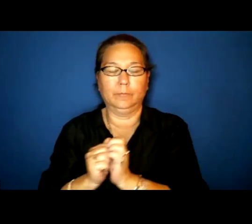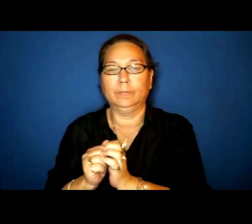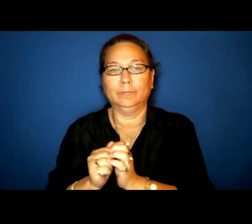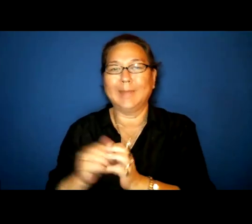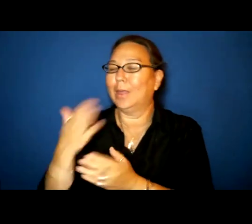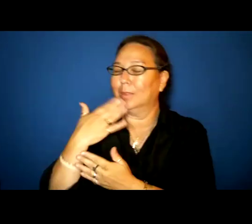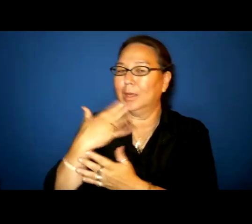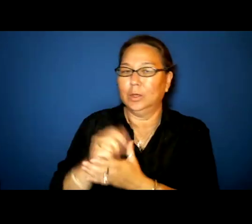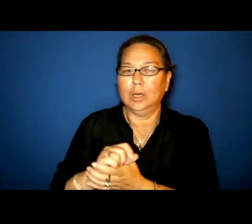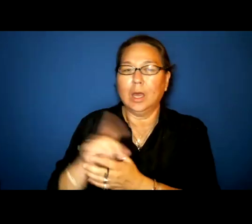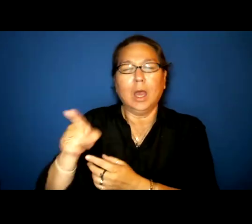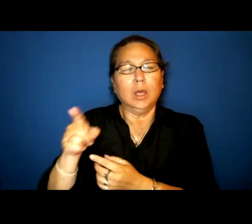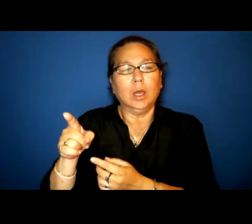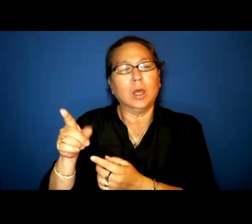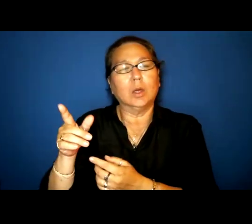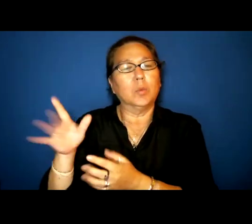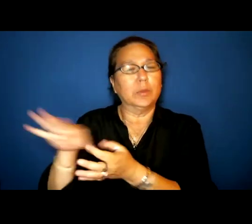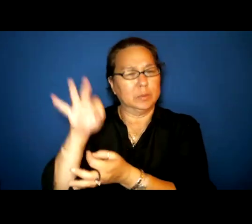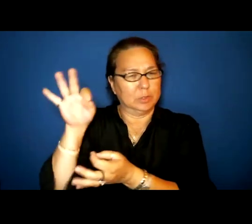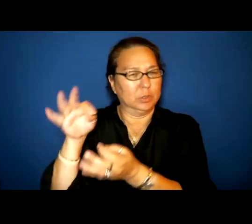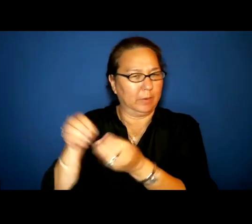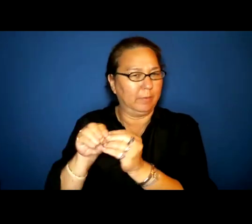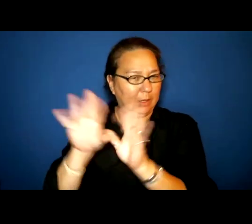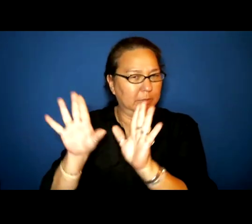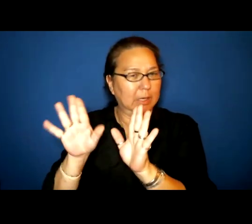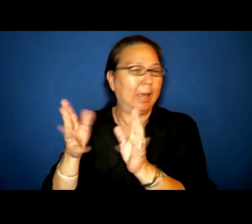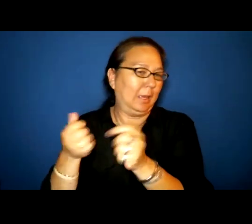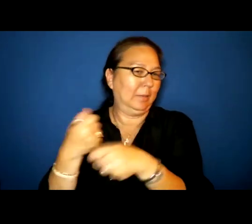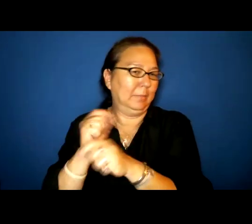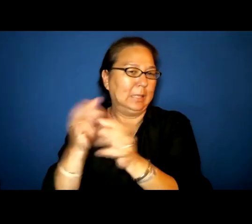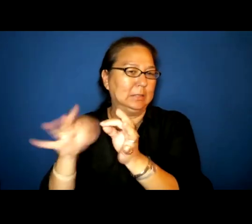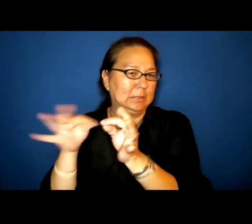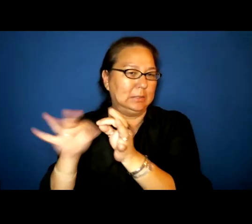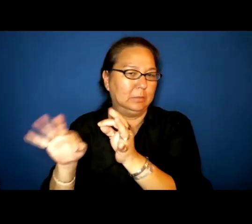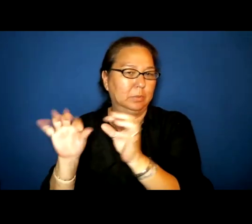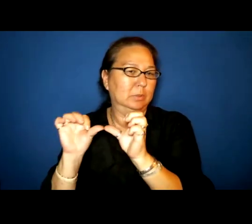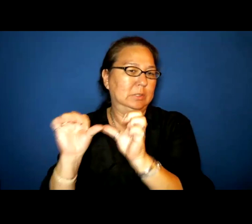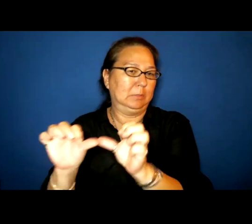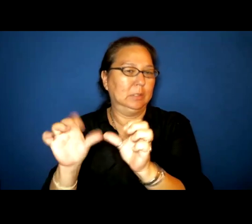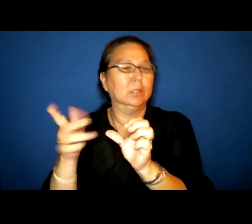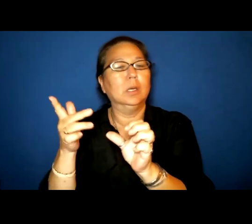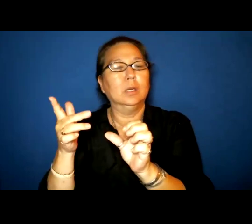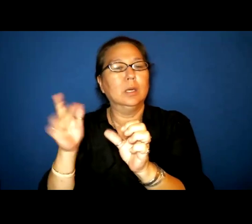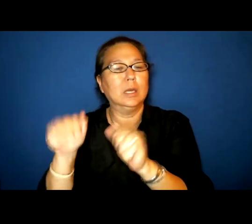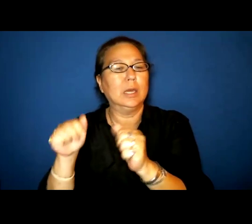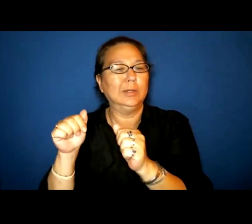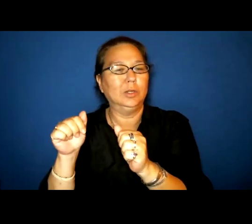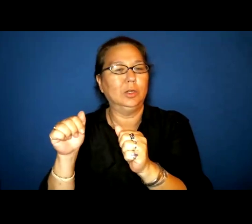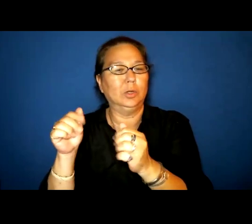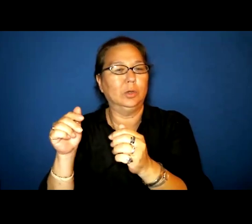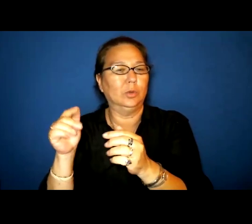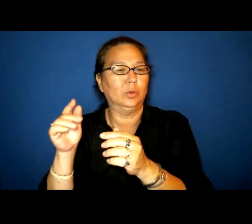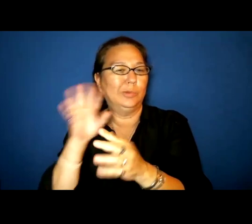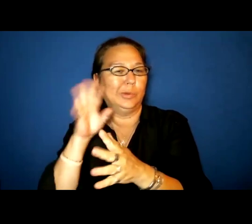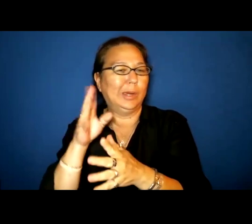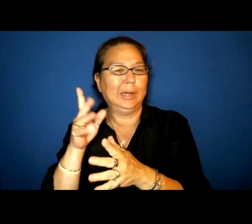bite-sized distinction of the 20% of invitations holistically versus the 20% by school? Are they both referring